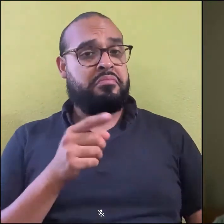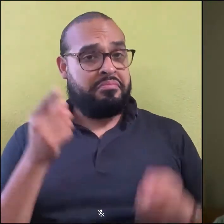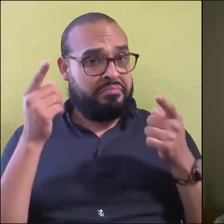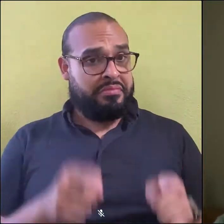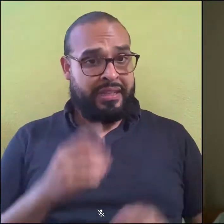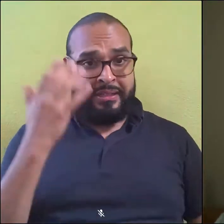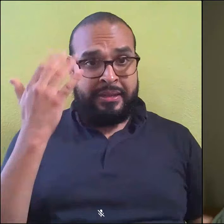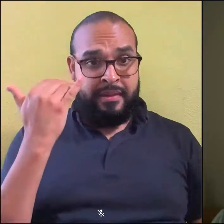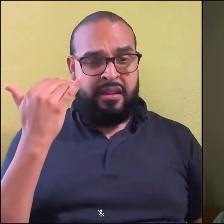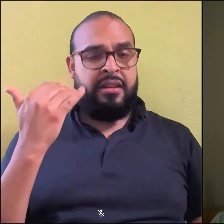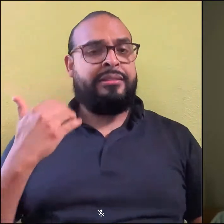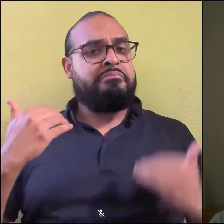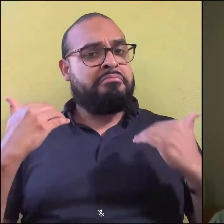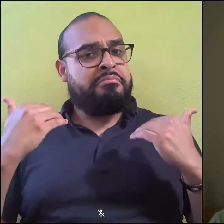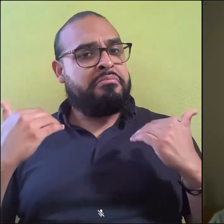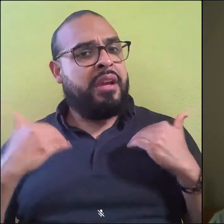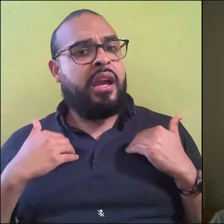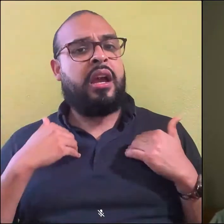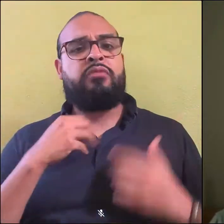so on. Like many